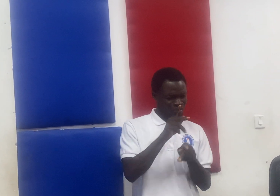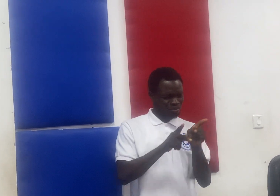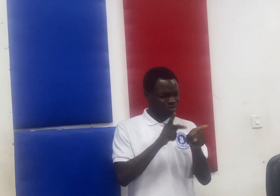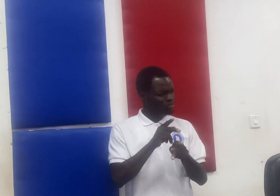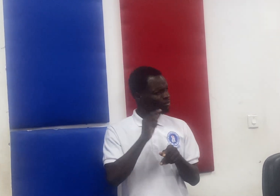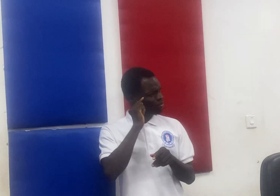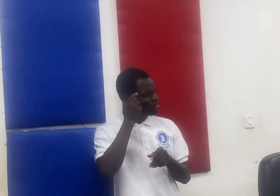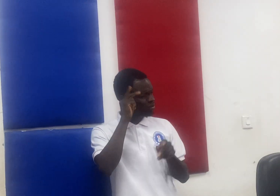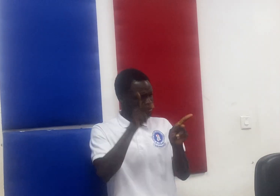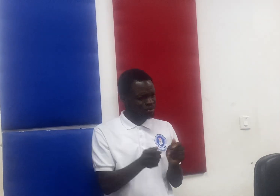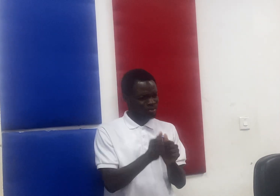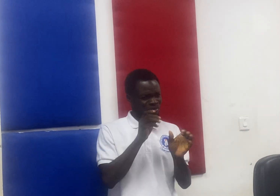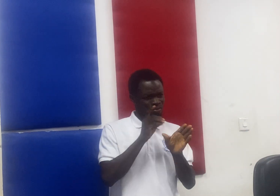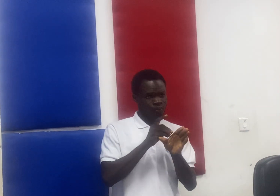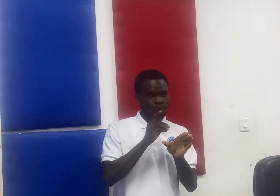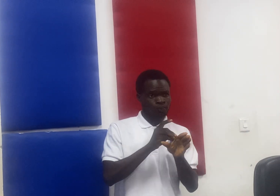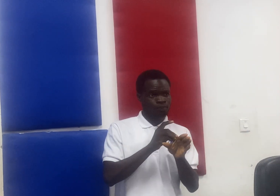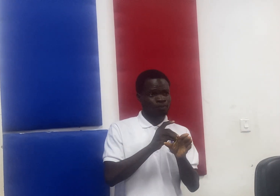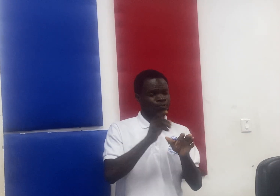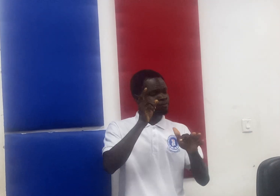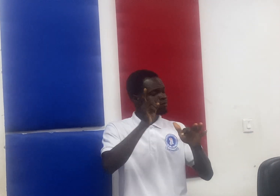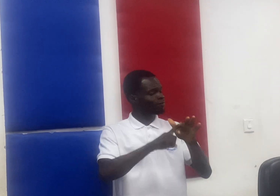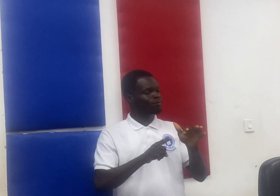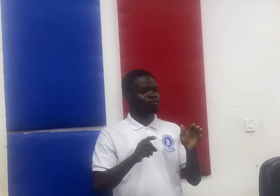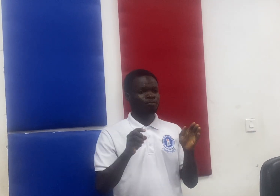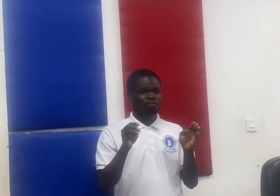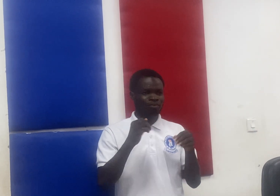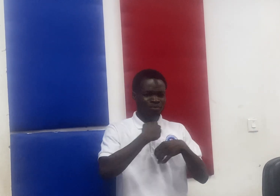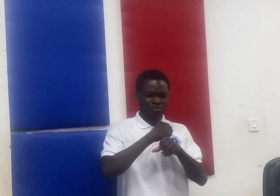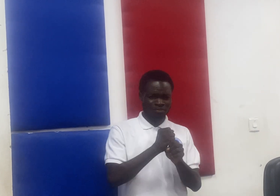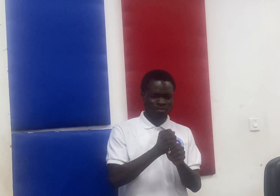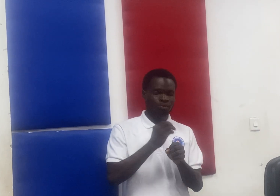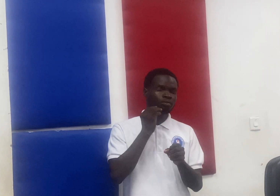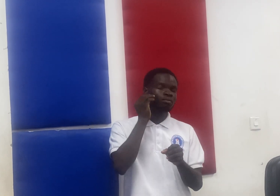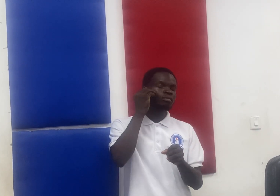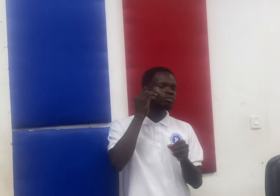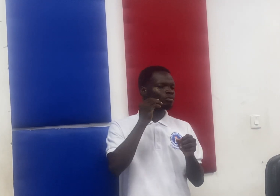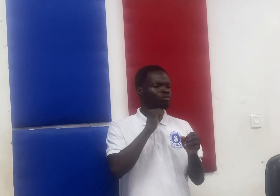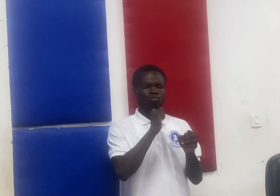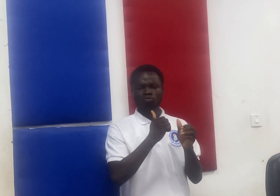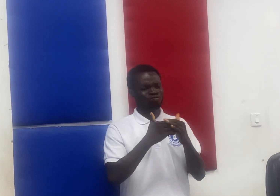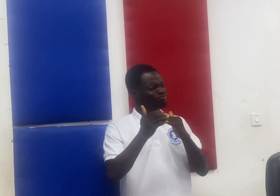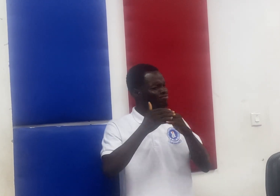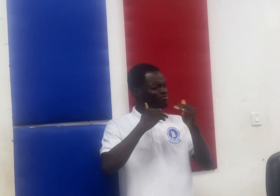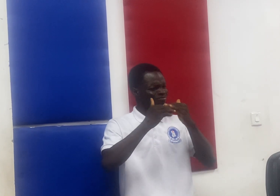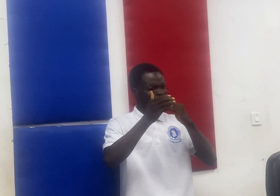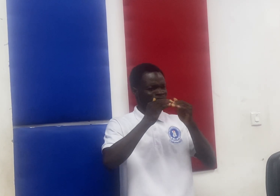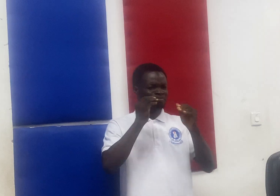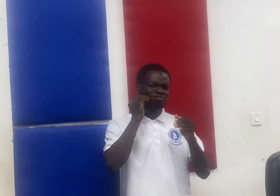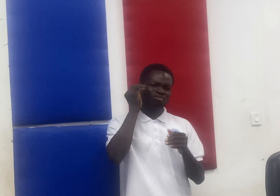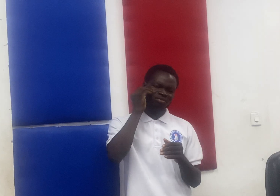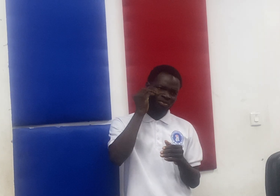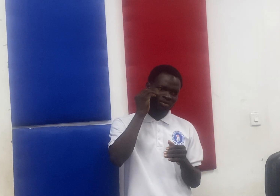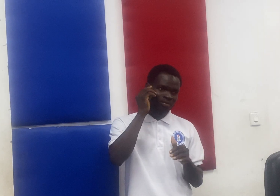persons with disability cannot make home. They cannot build up a home. They cannot become